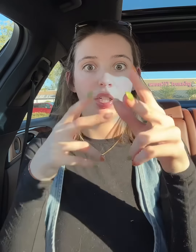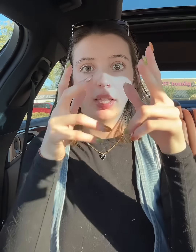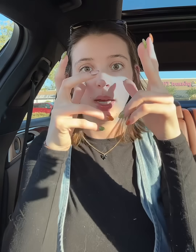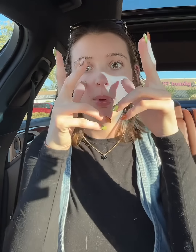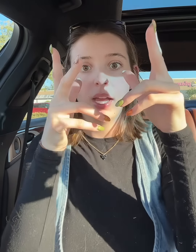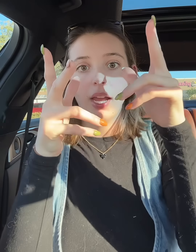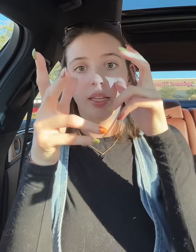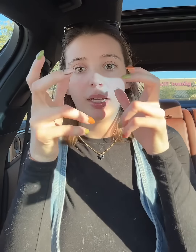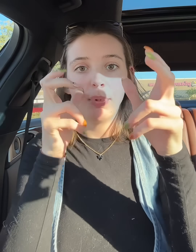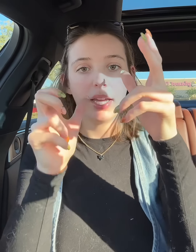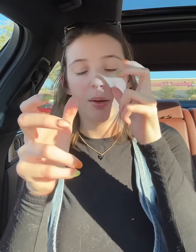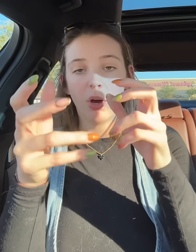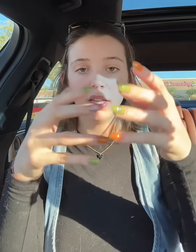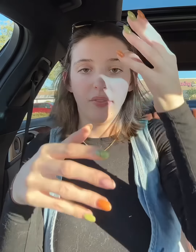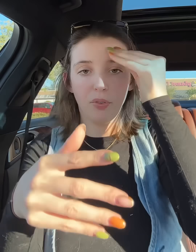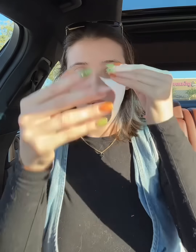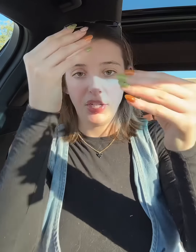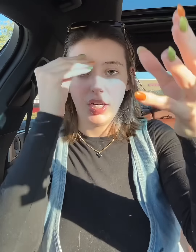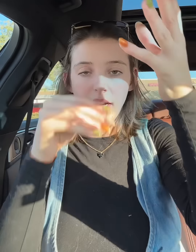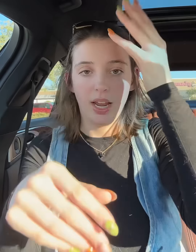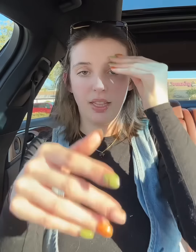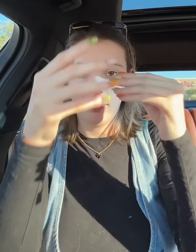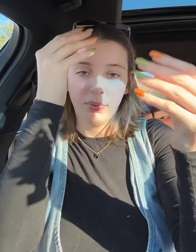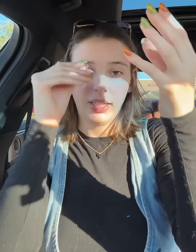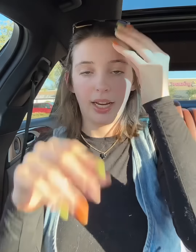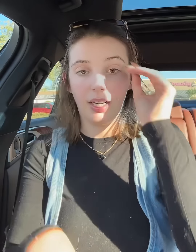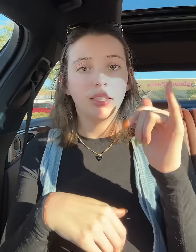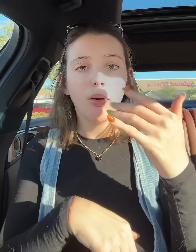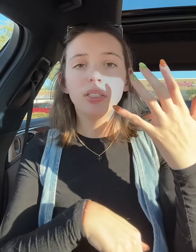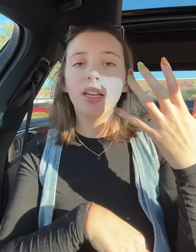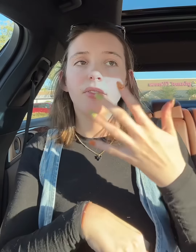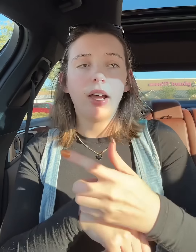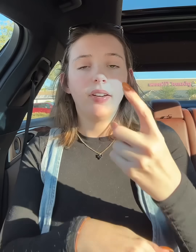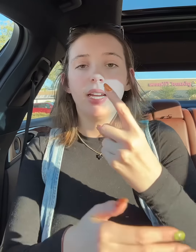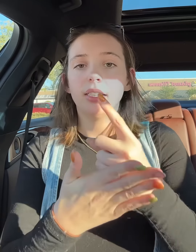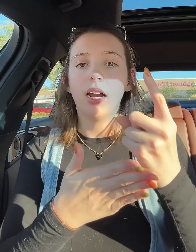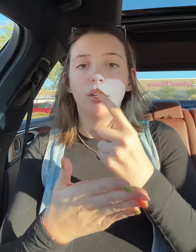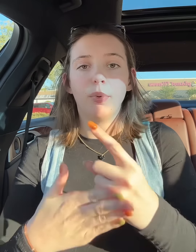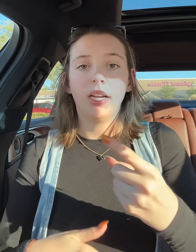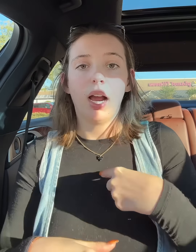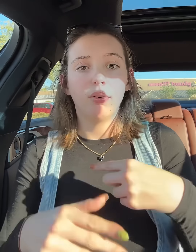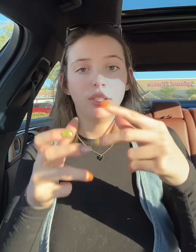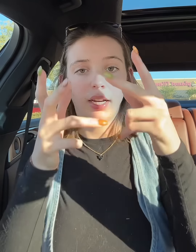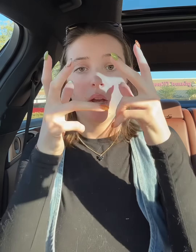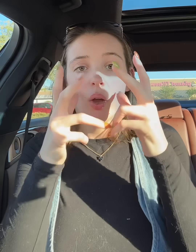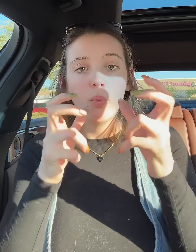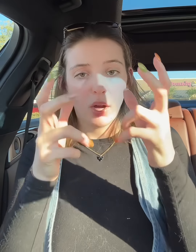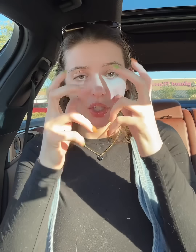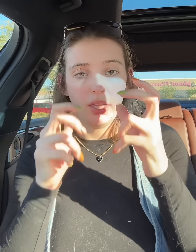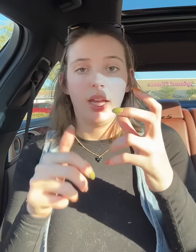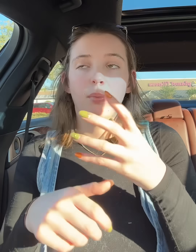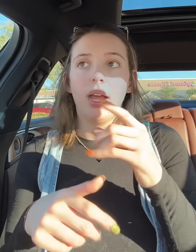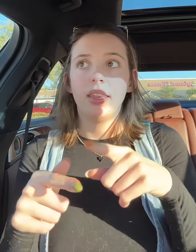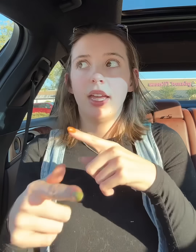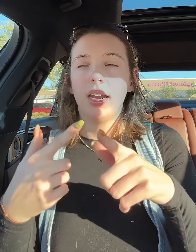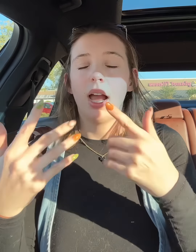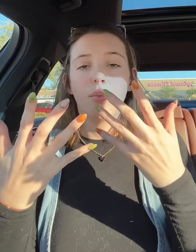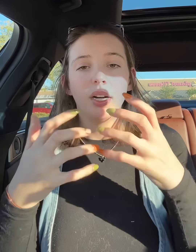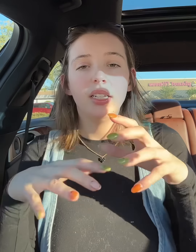them and picking up all the information and then retaining it. That was 5 days out of the week I was watching them. And then I wanted to